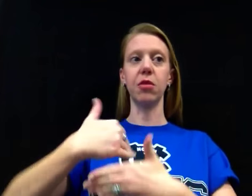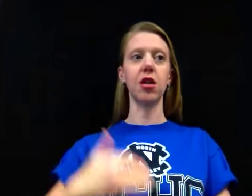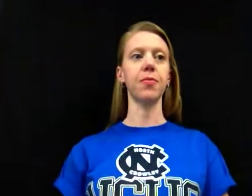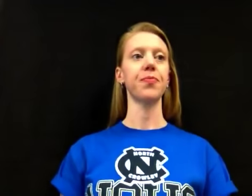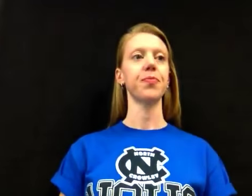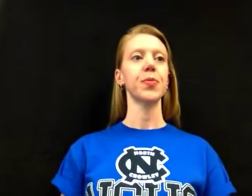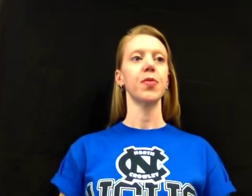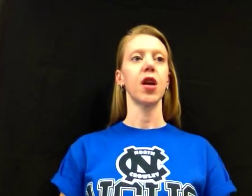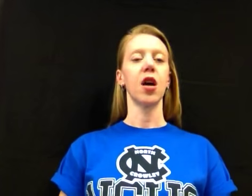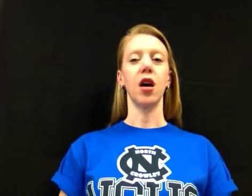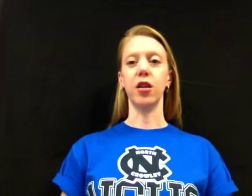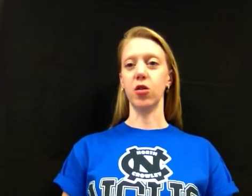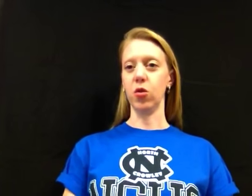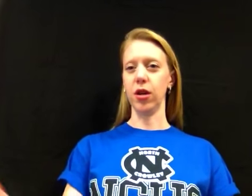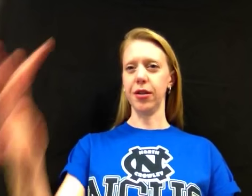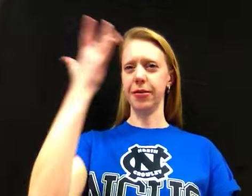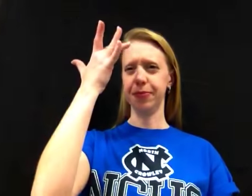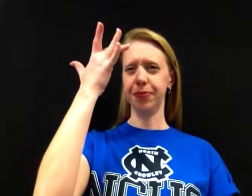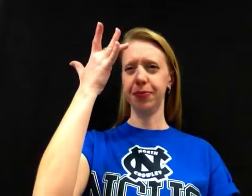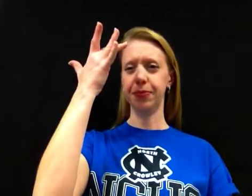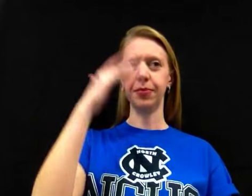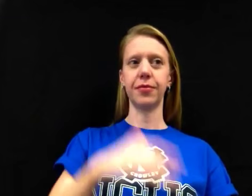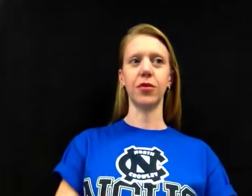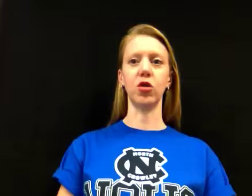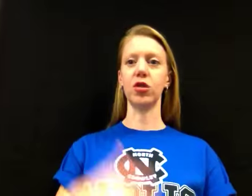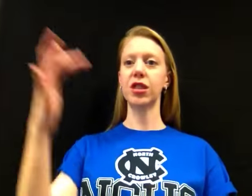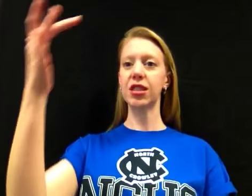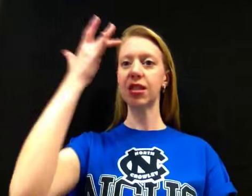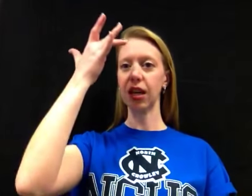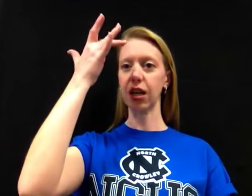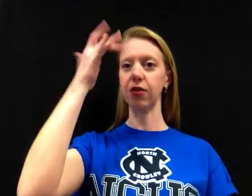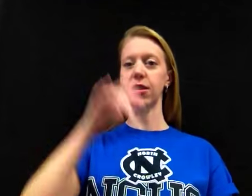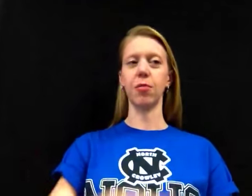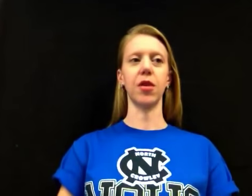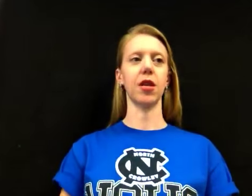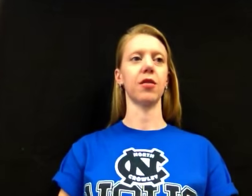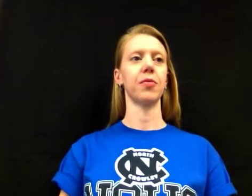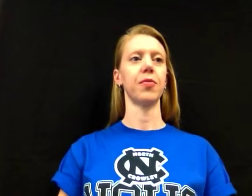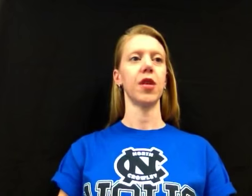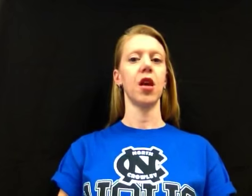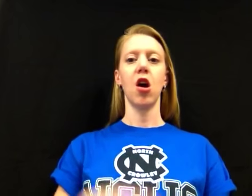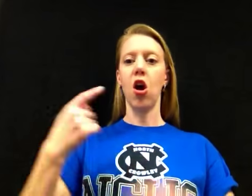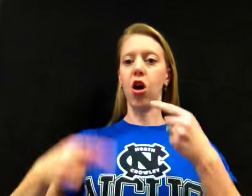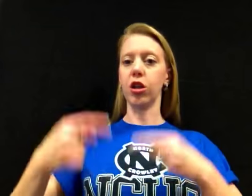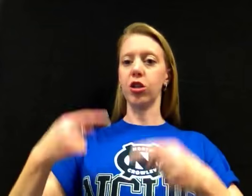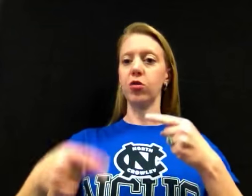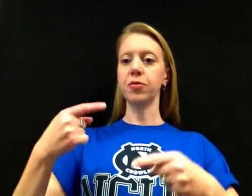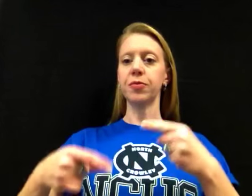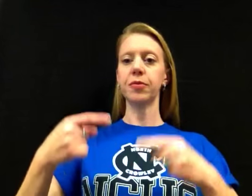me. Annoyed. You're sick of something. Argue.